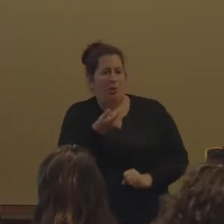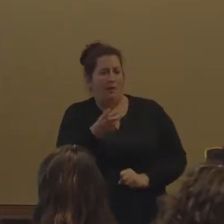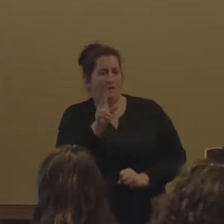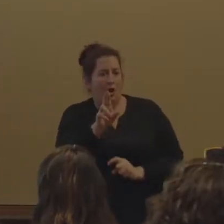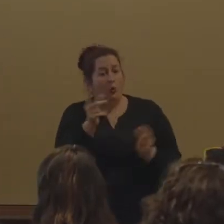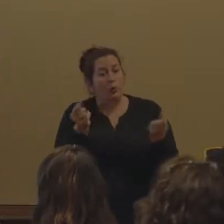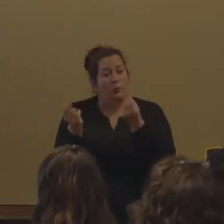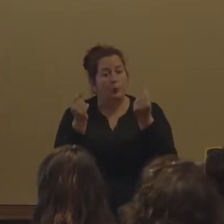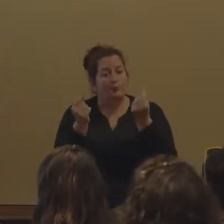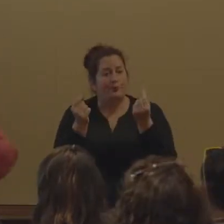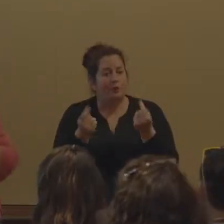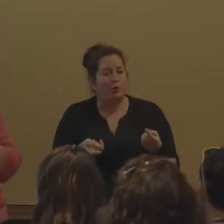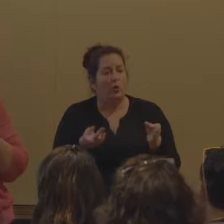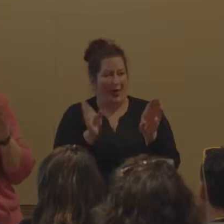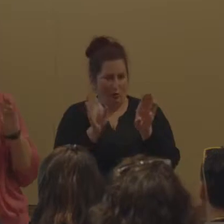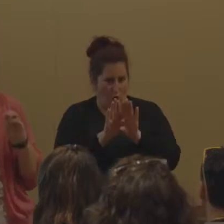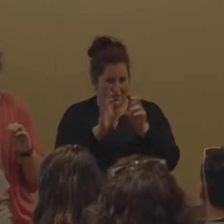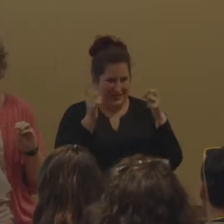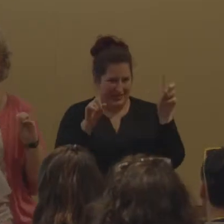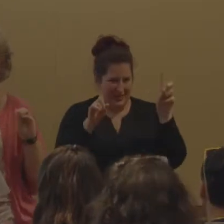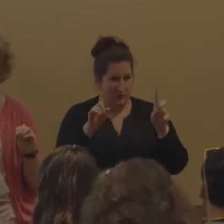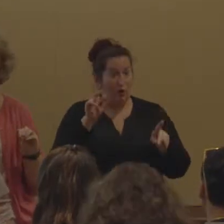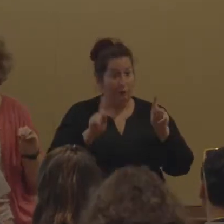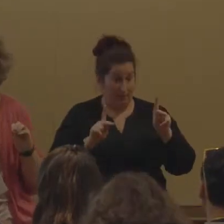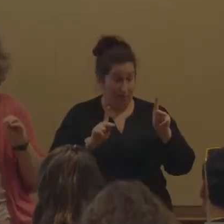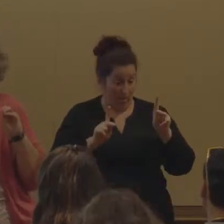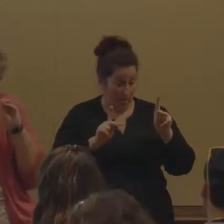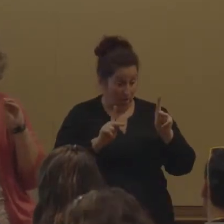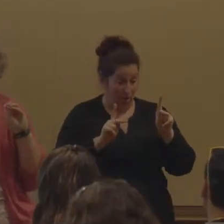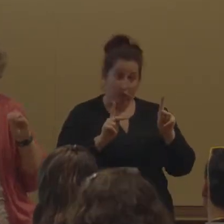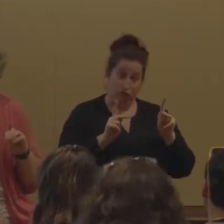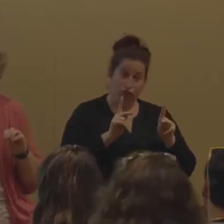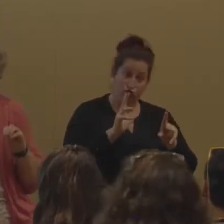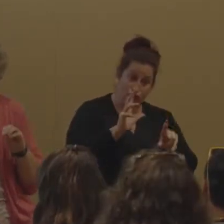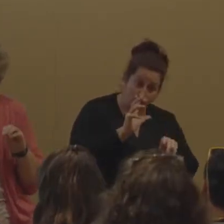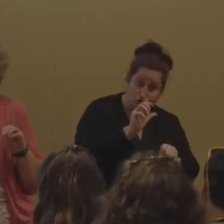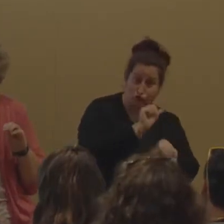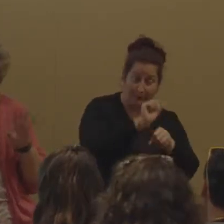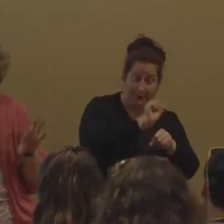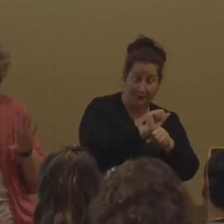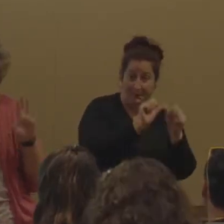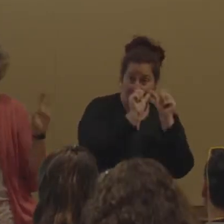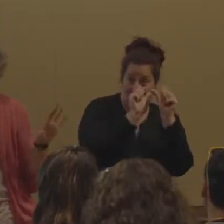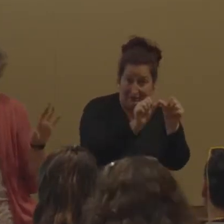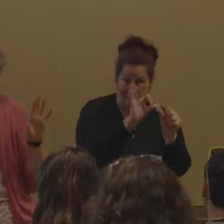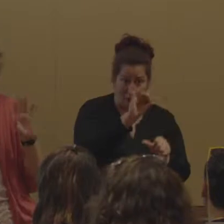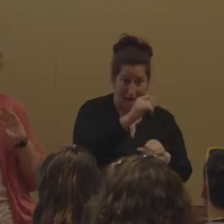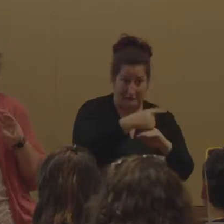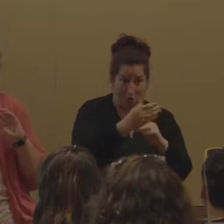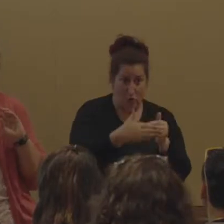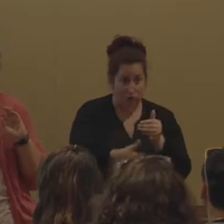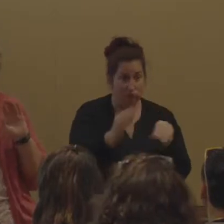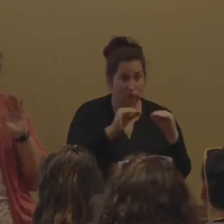did. We closed successful, and that means people who got a job and was able to maintain that job for at least 90 days or